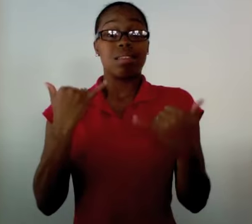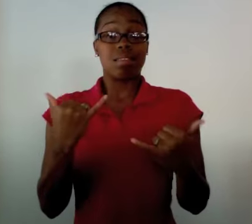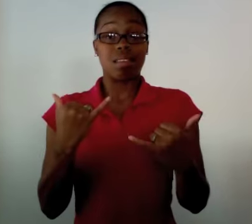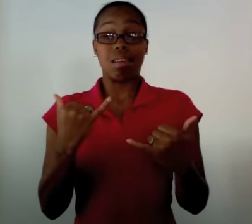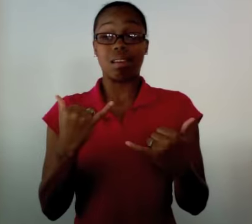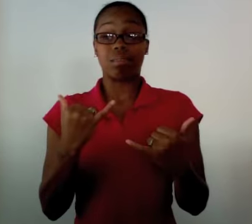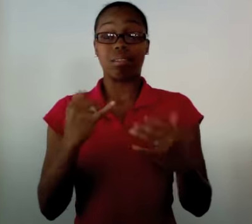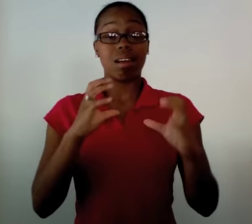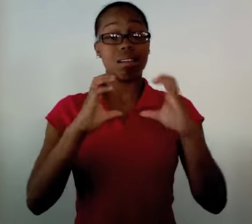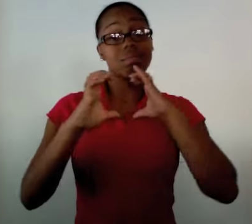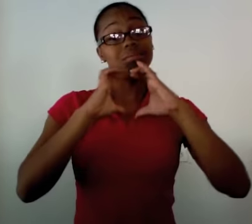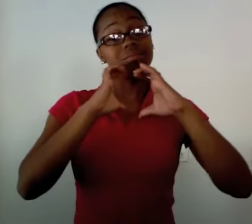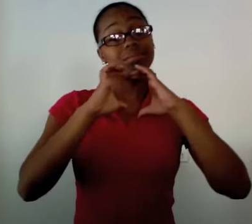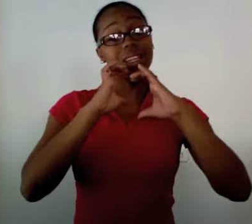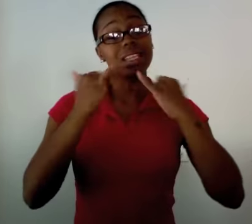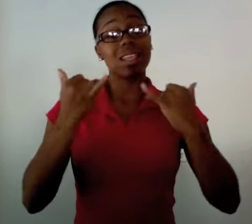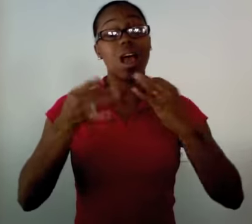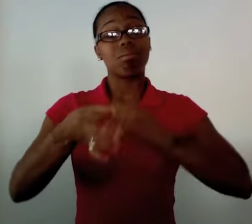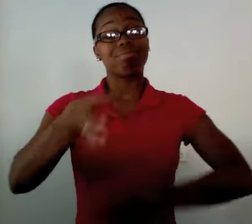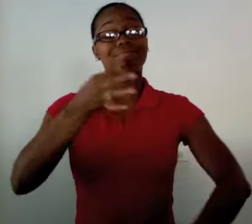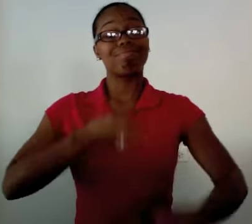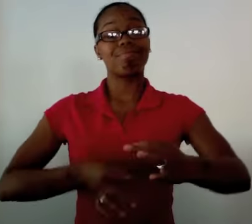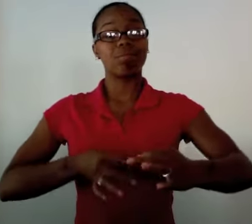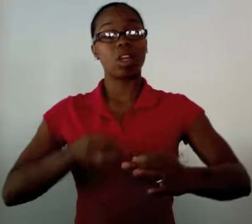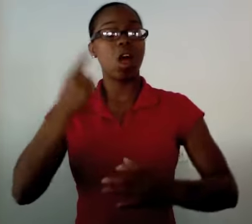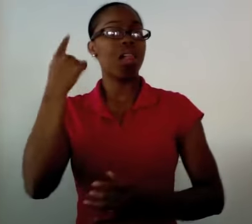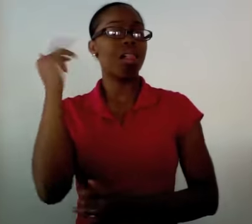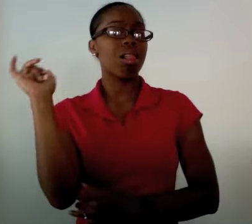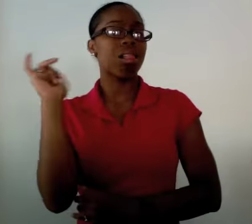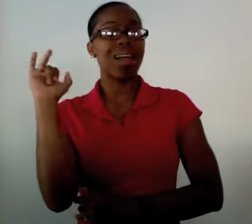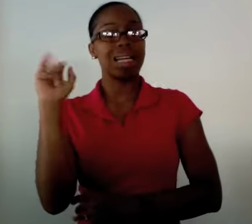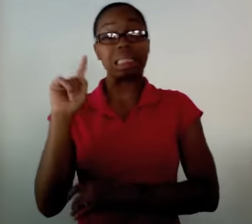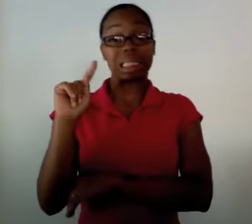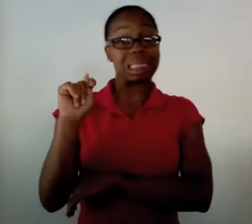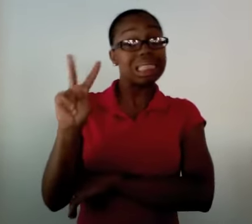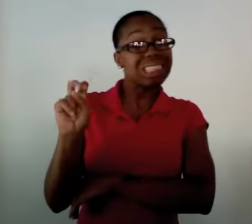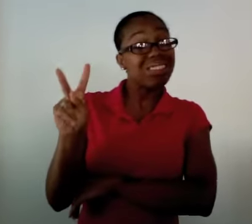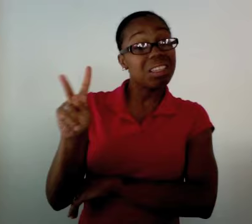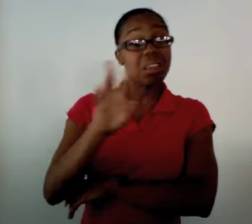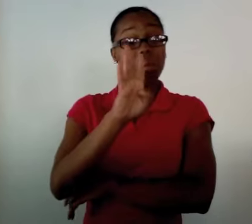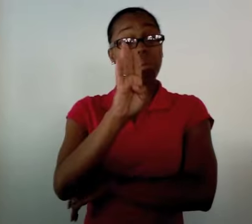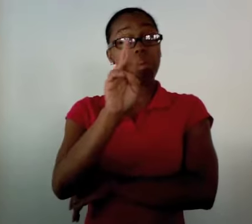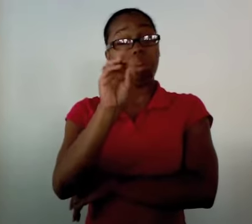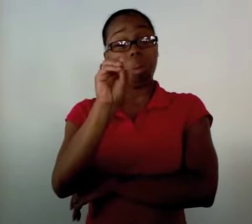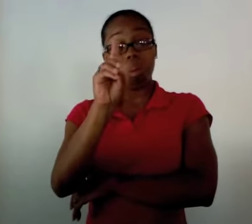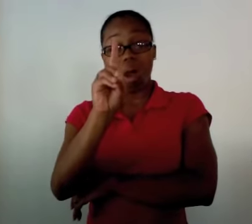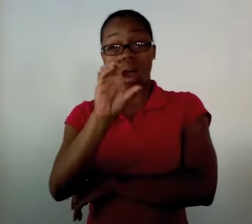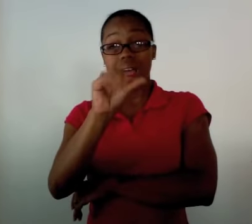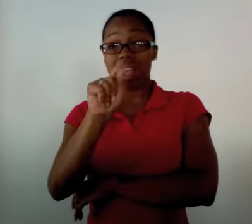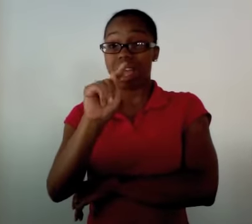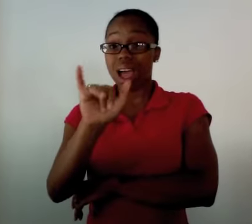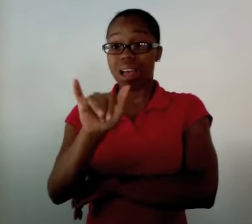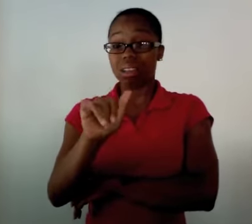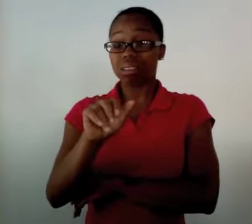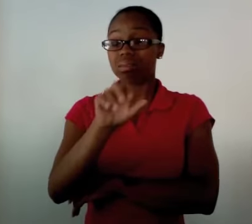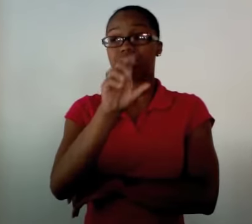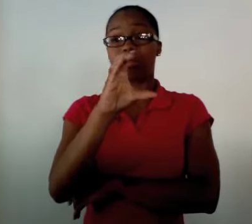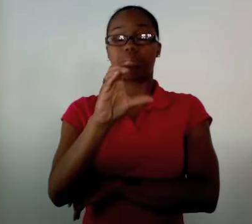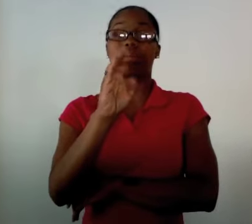dangerously I think, by personal broadcasting. I don't know how much listening there is in this conversation, which is sadly very common, especially in